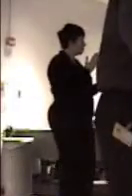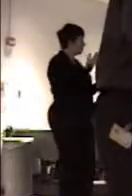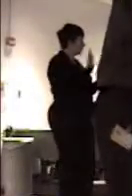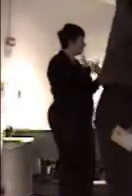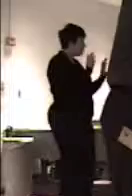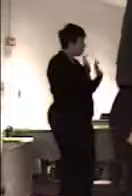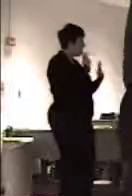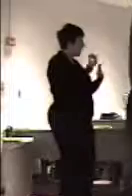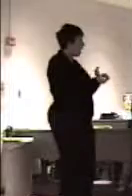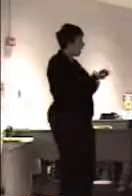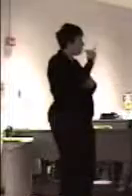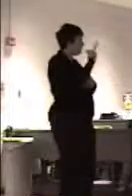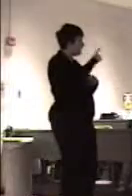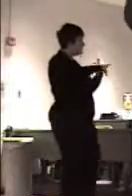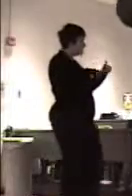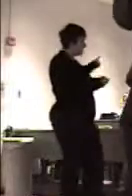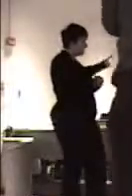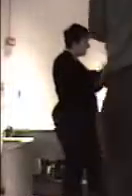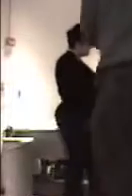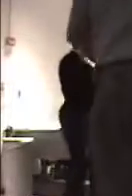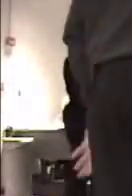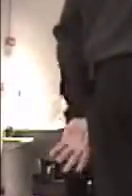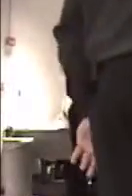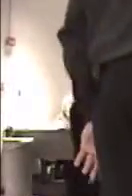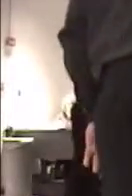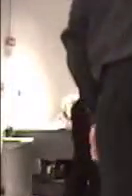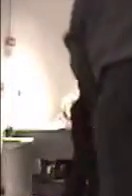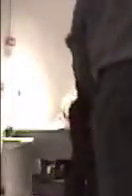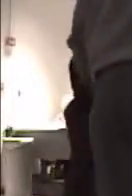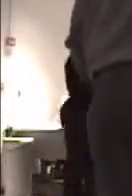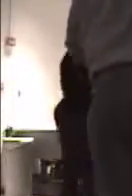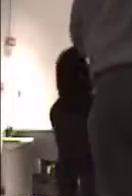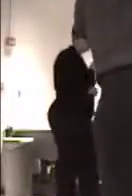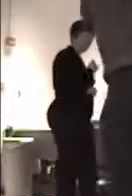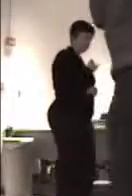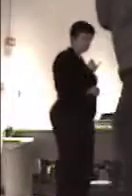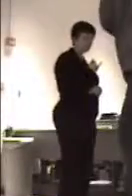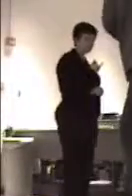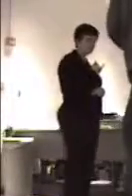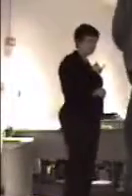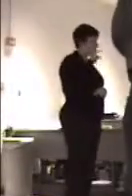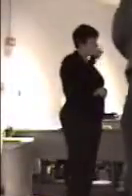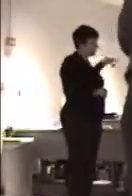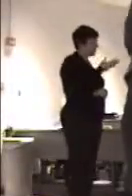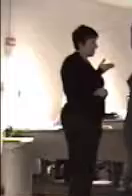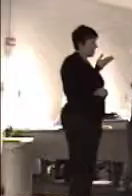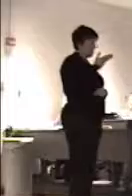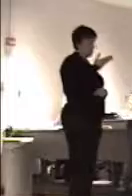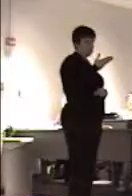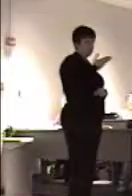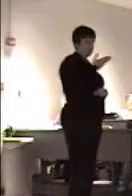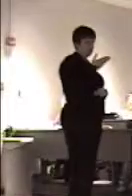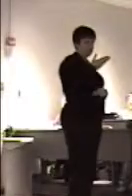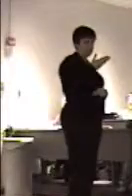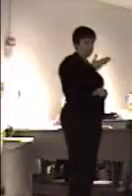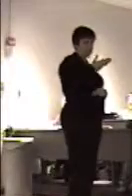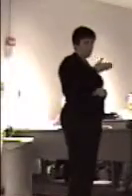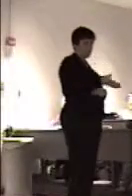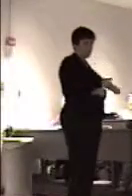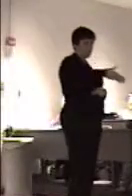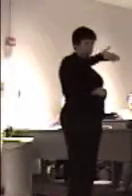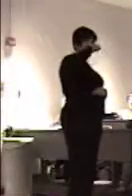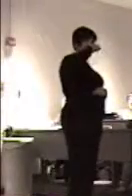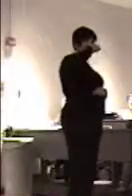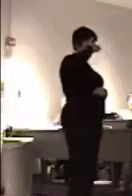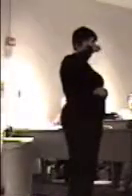understand physiology and physics here. You squat. Go ahead and squat. Okay. Here's the thing. I punch him in the